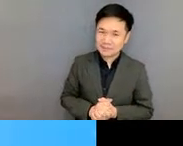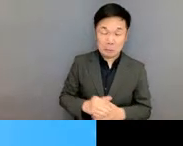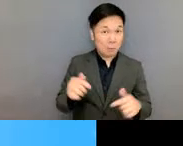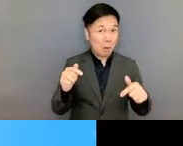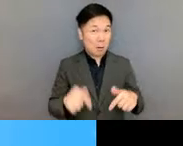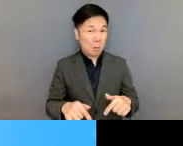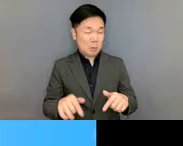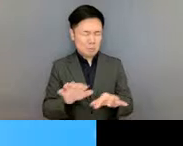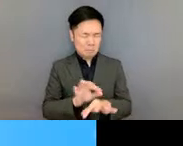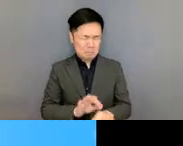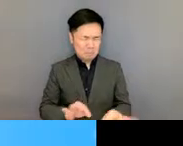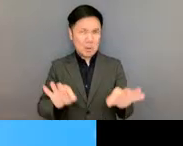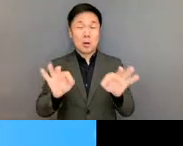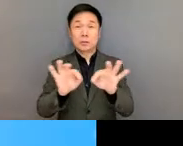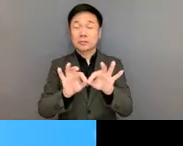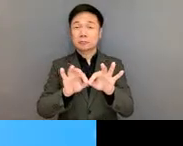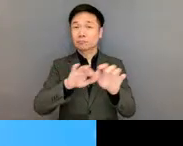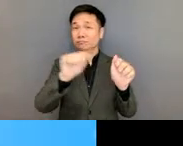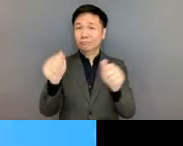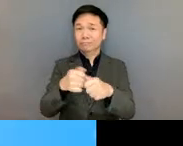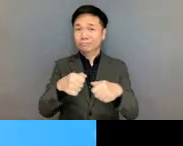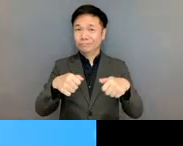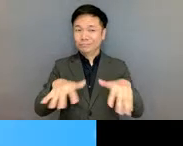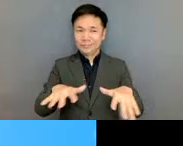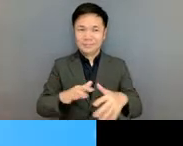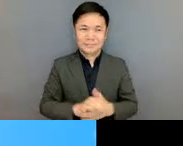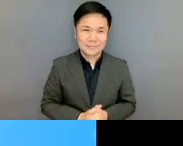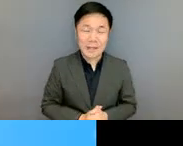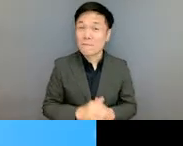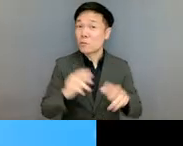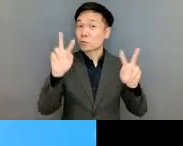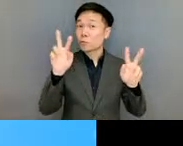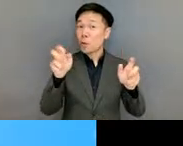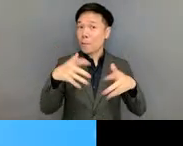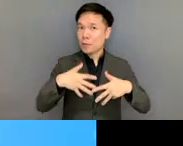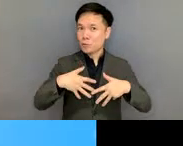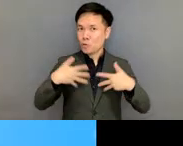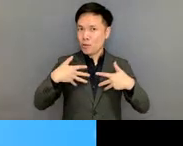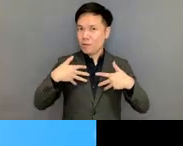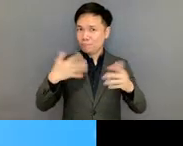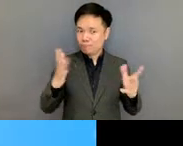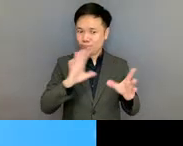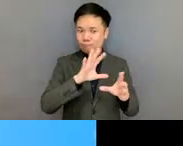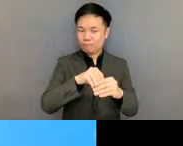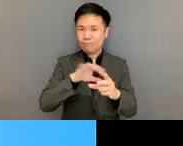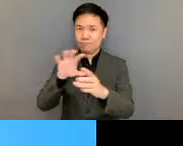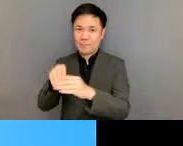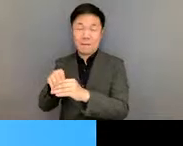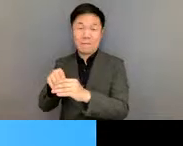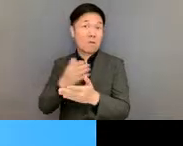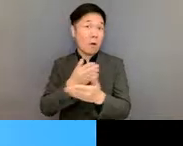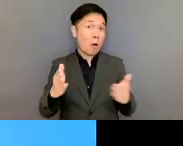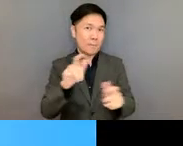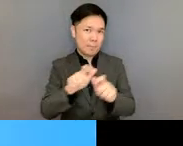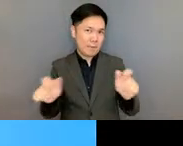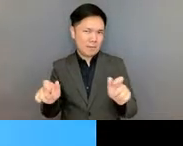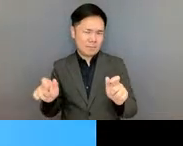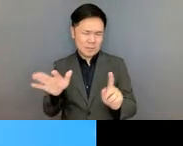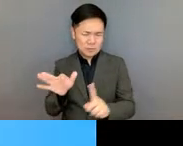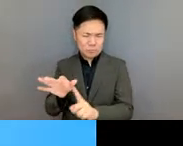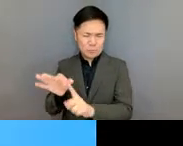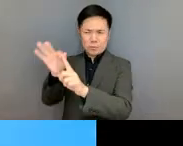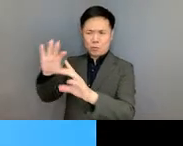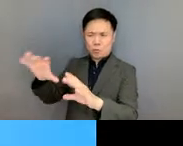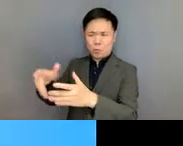webinar, Beginner's Guide to Gender Mainstreaming for the Public Sector in Tourism, a collaborative